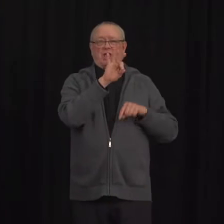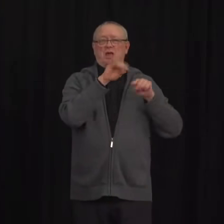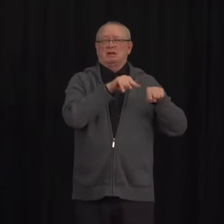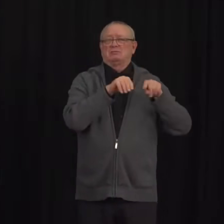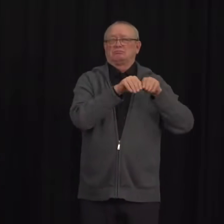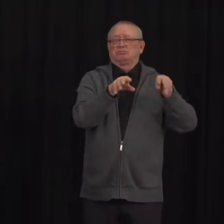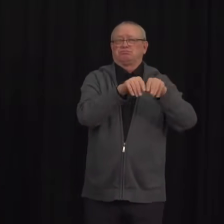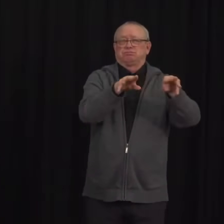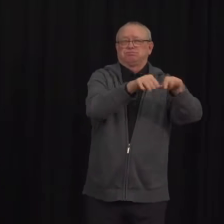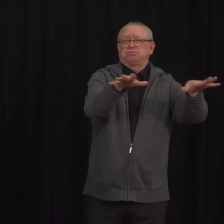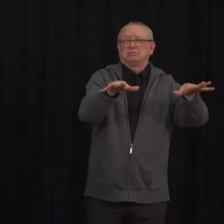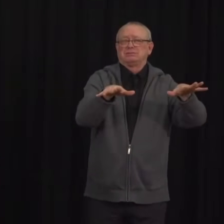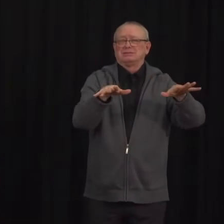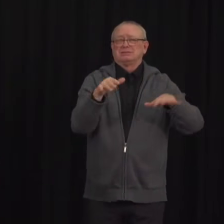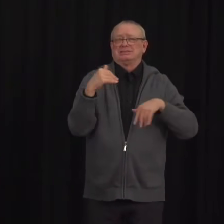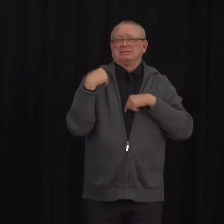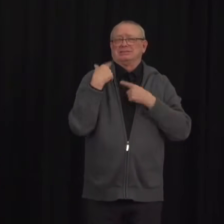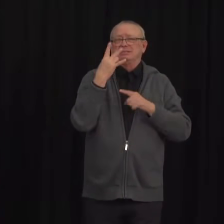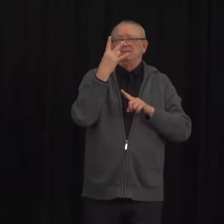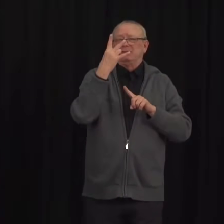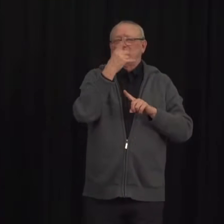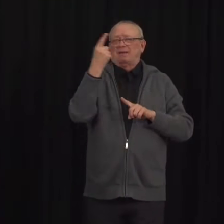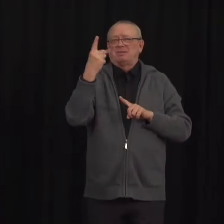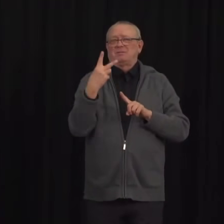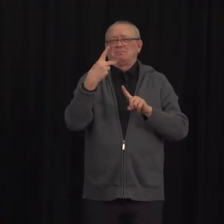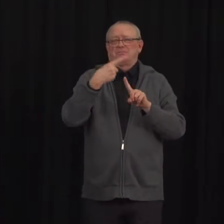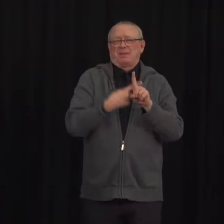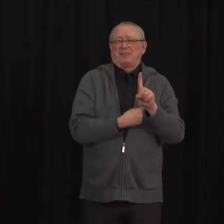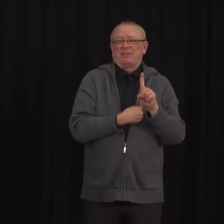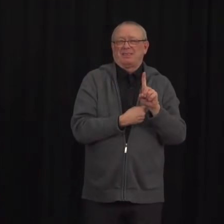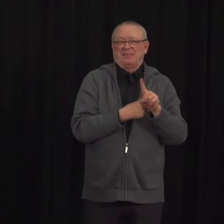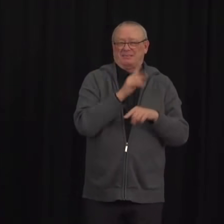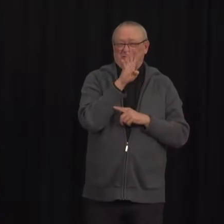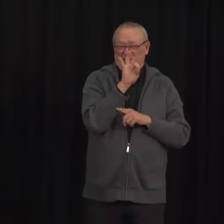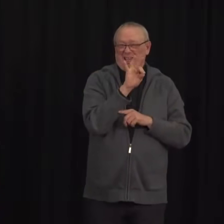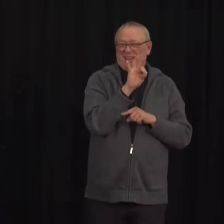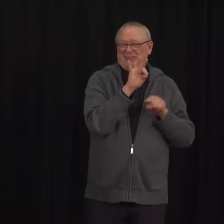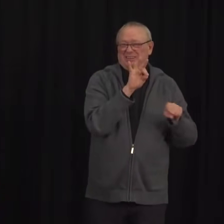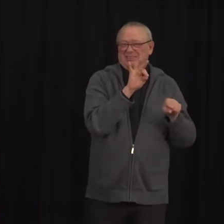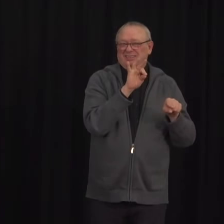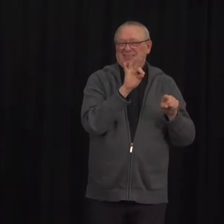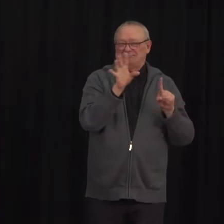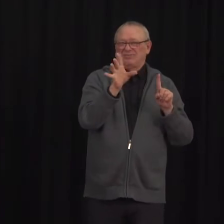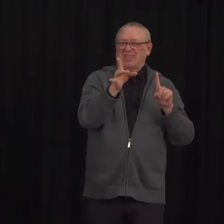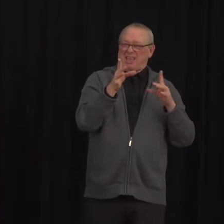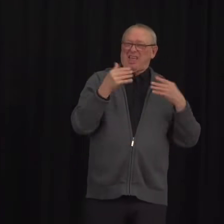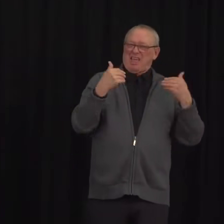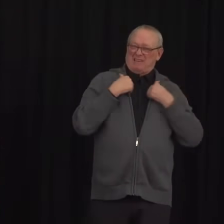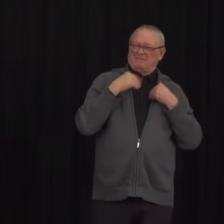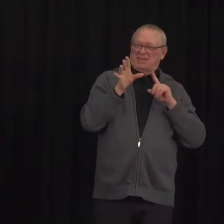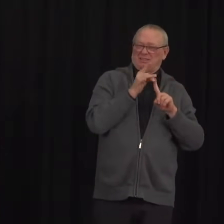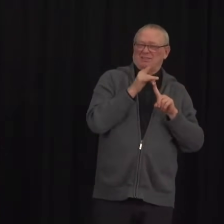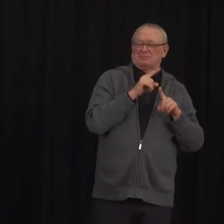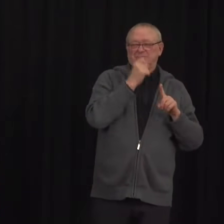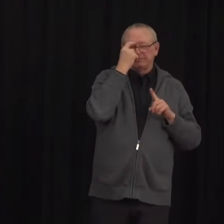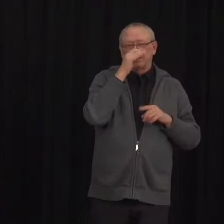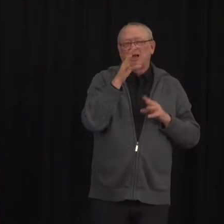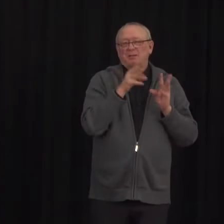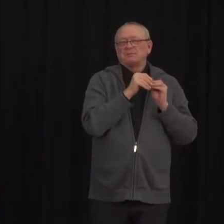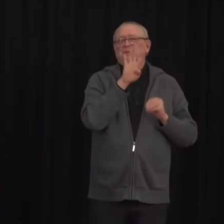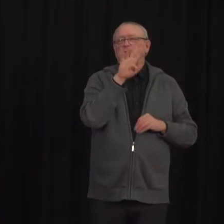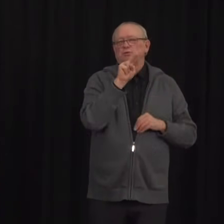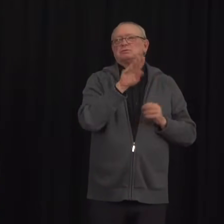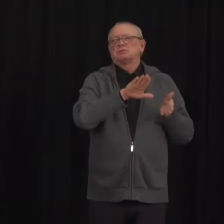just 7.5 months, with 42 deaths linked to these outbreaks. This is despite